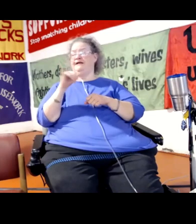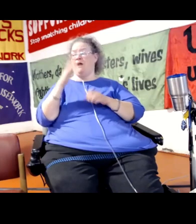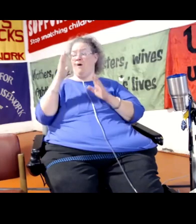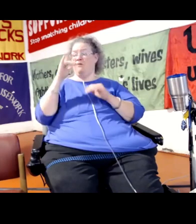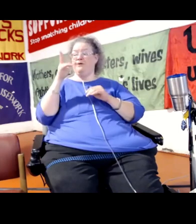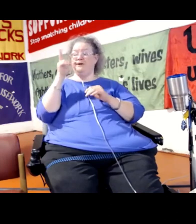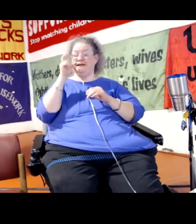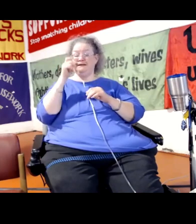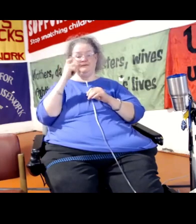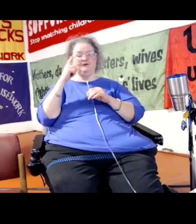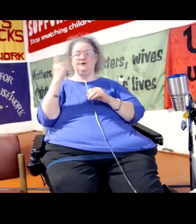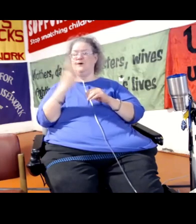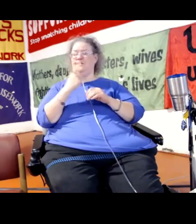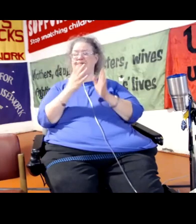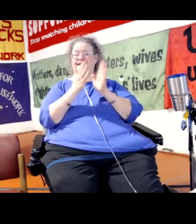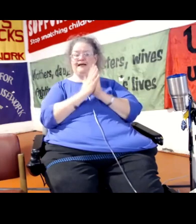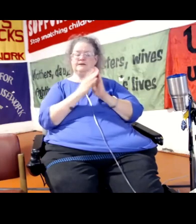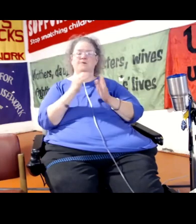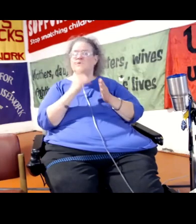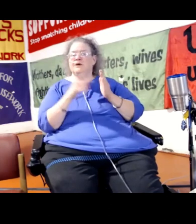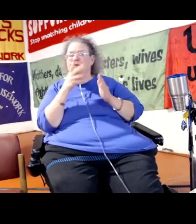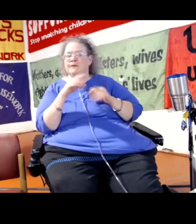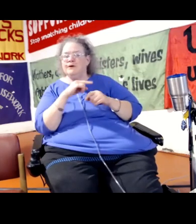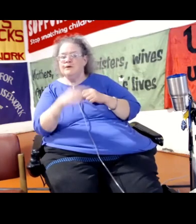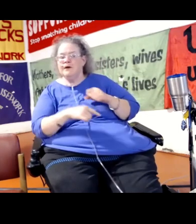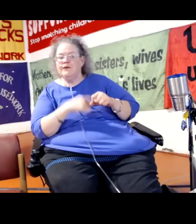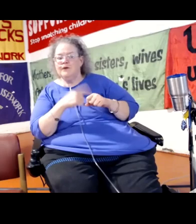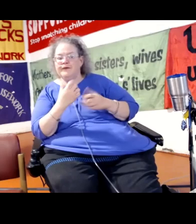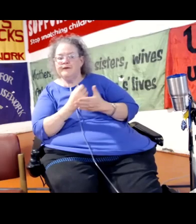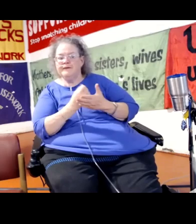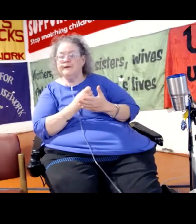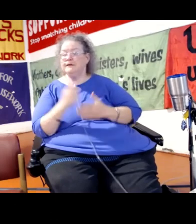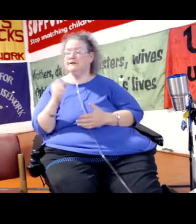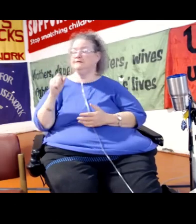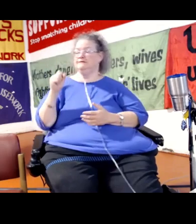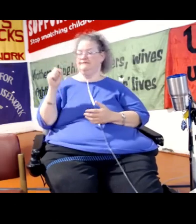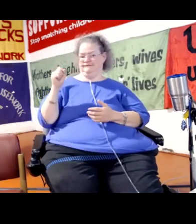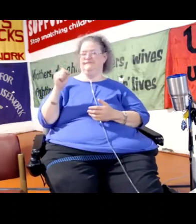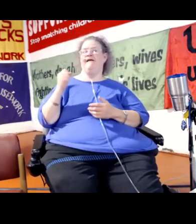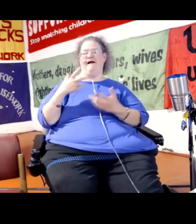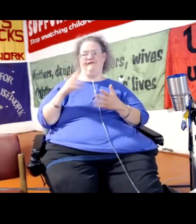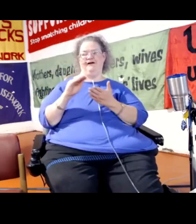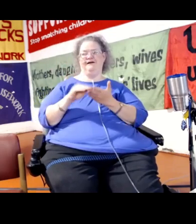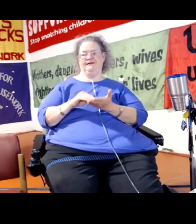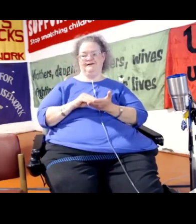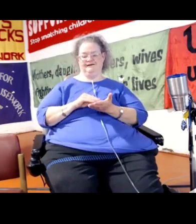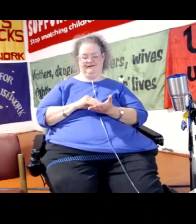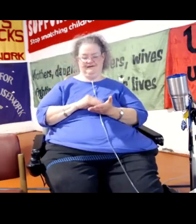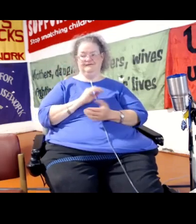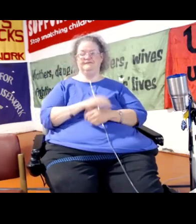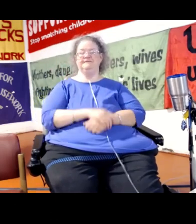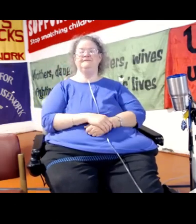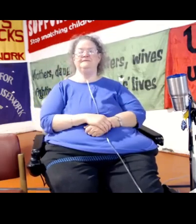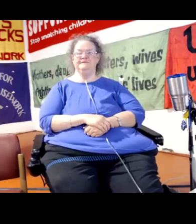asking about what women have won in other parts of the world. So that's great.